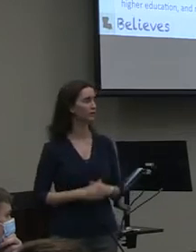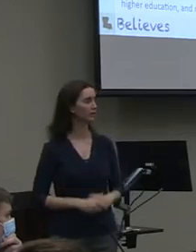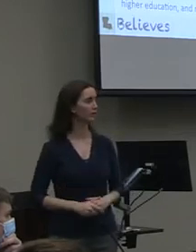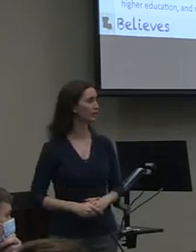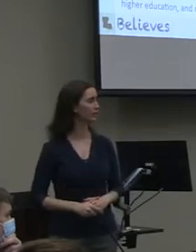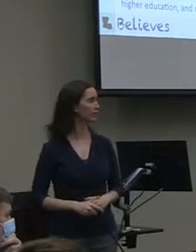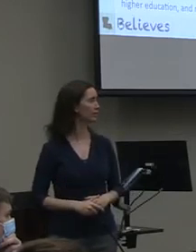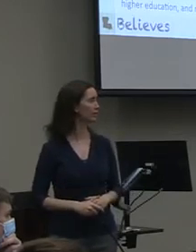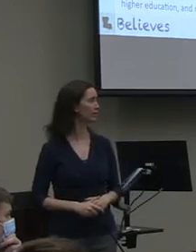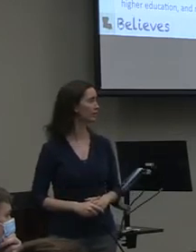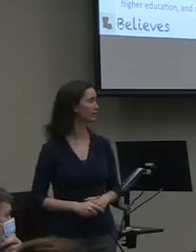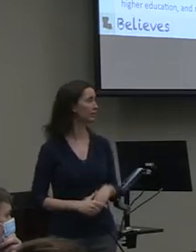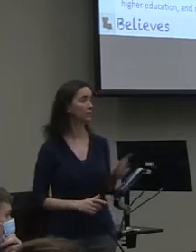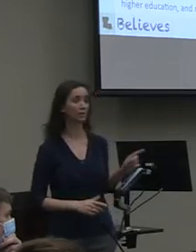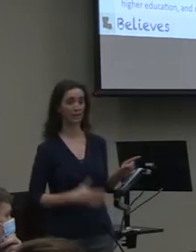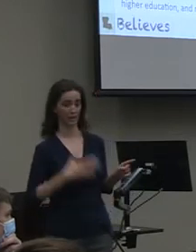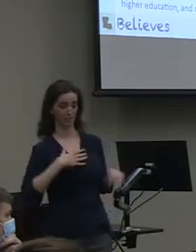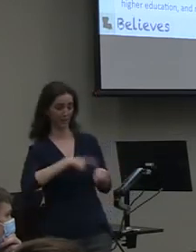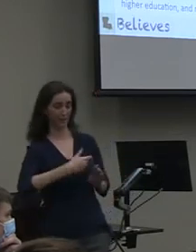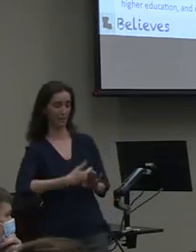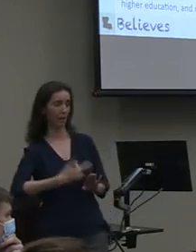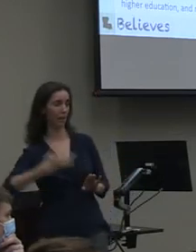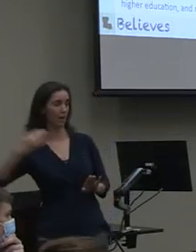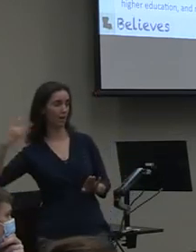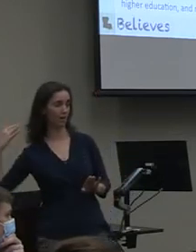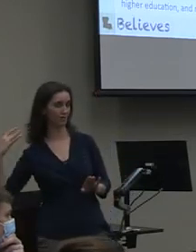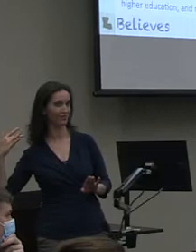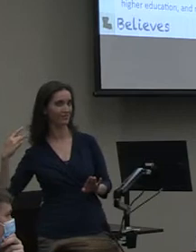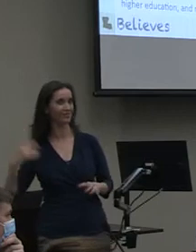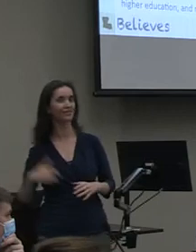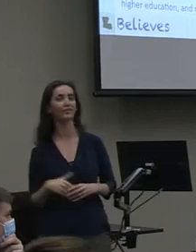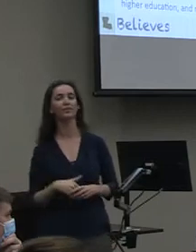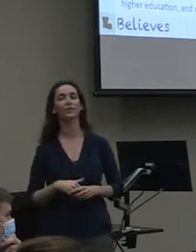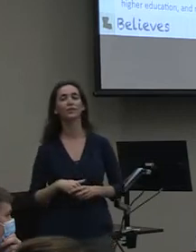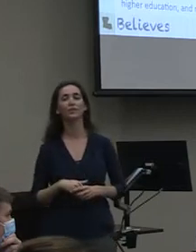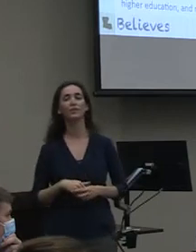was. You're going back before my time. Dr. Zabrian,